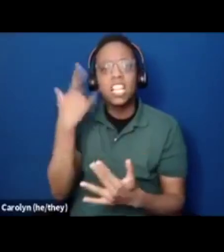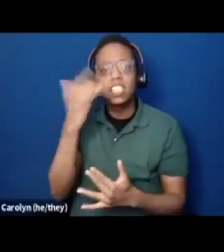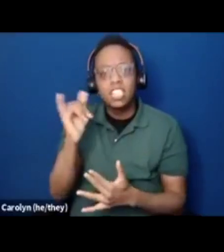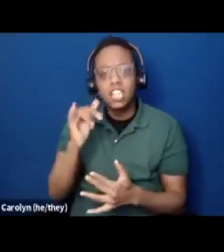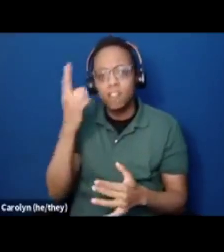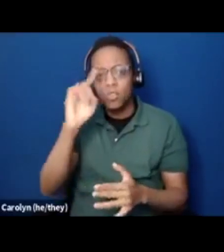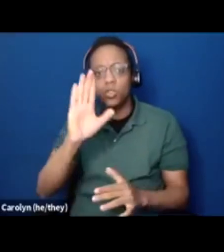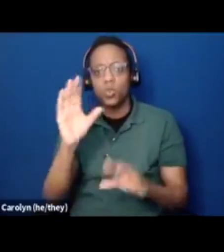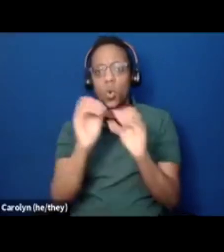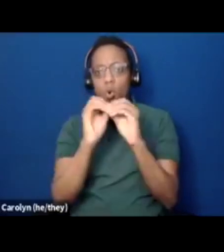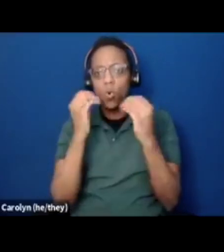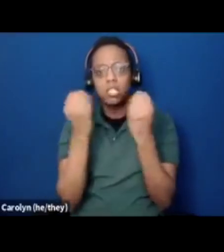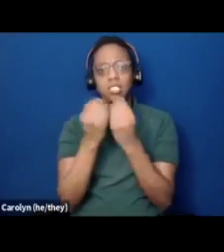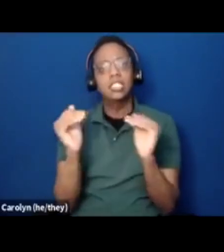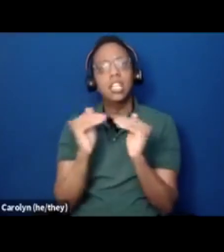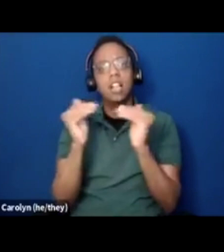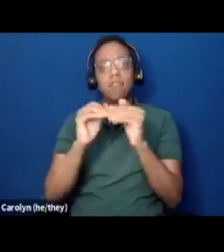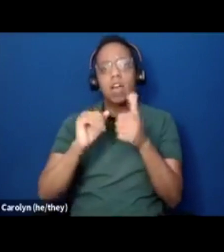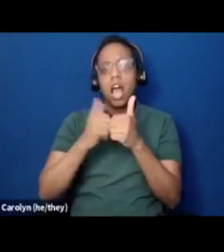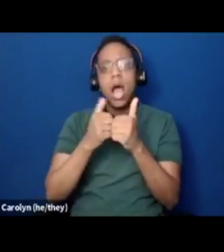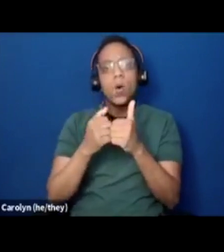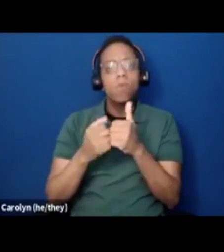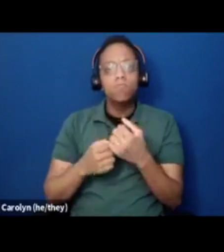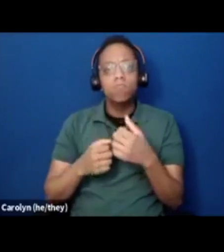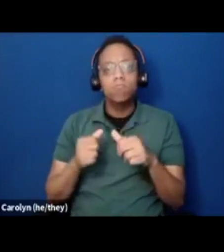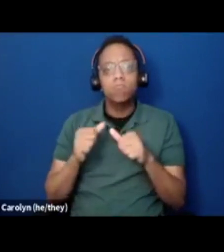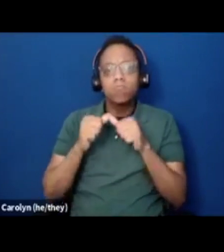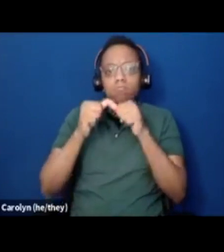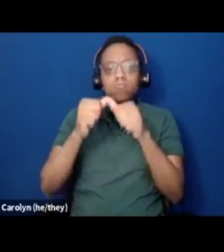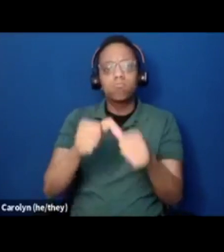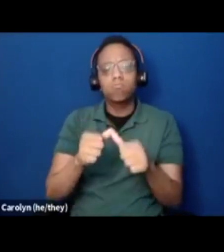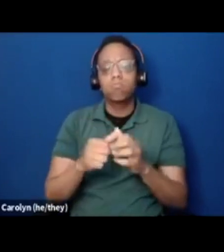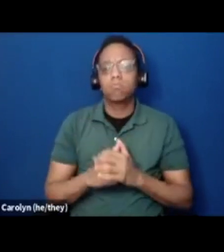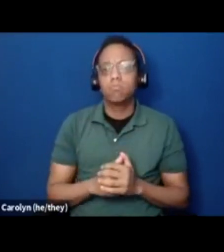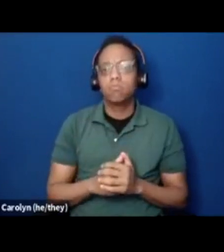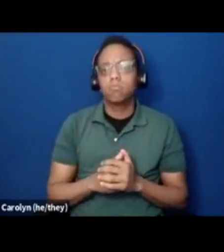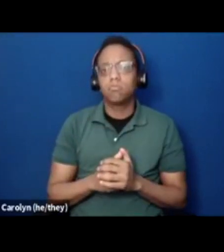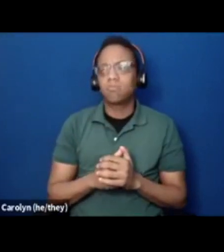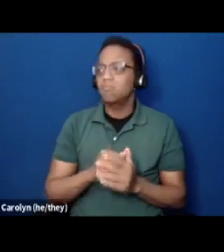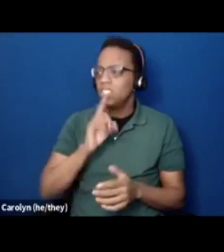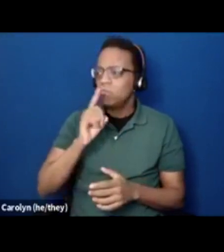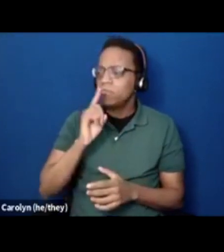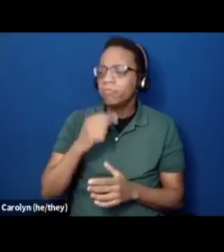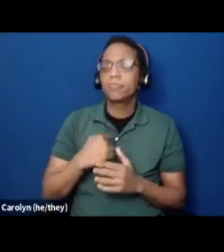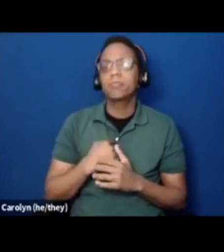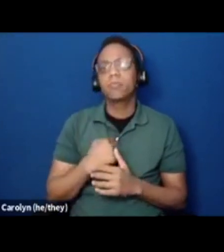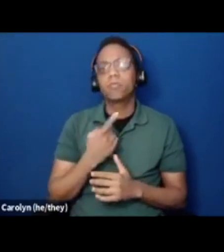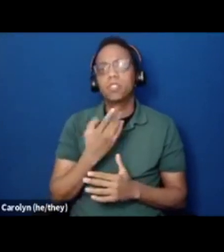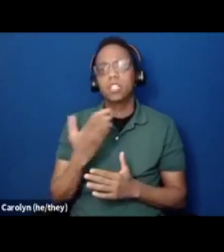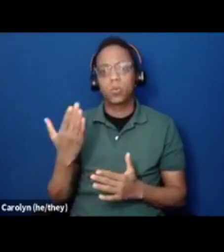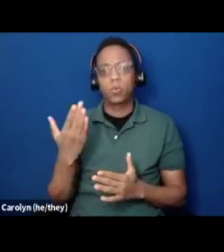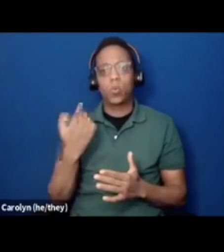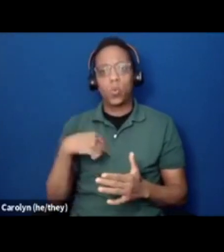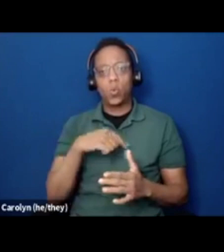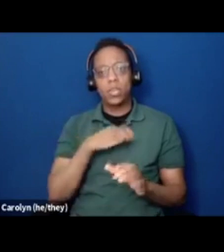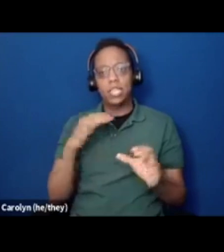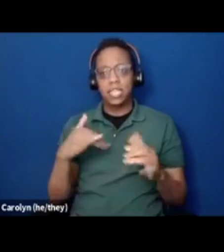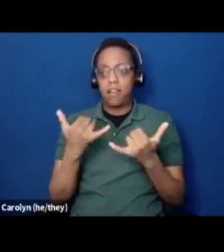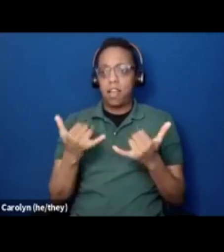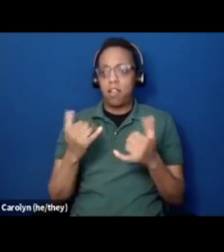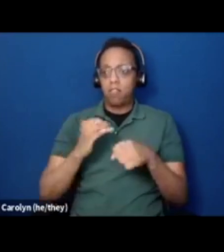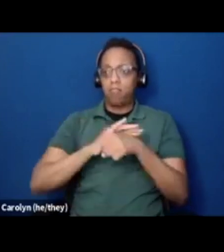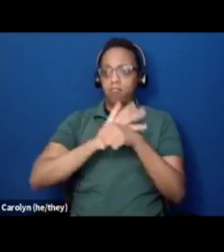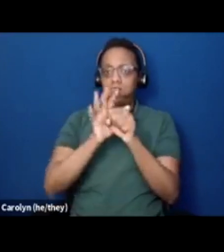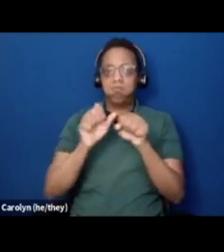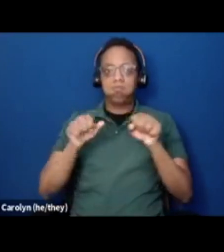Yeah, sure. So one thing that we did in the midst of this pandemic was we created a